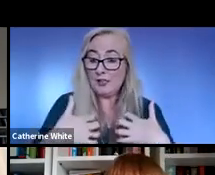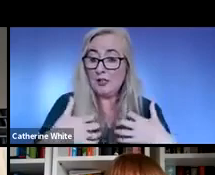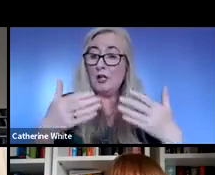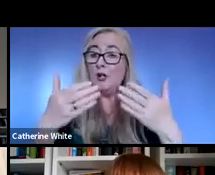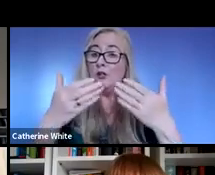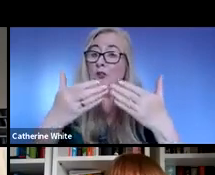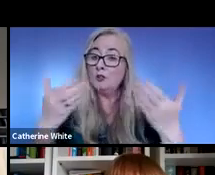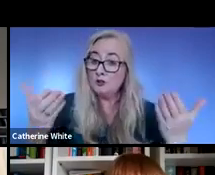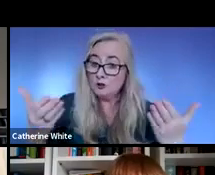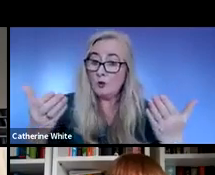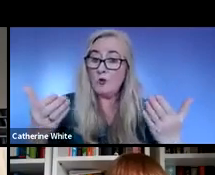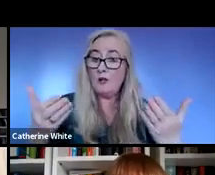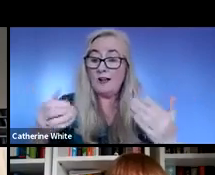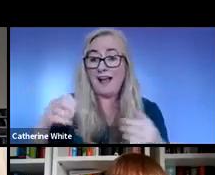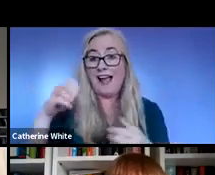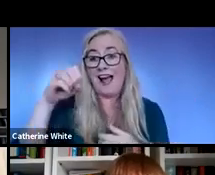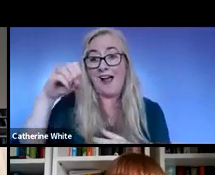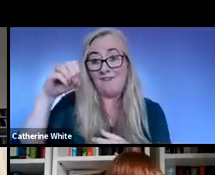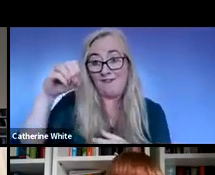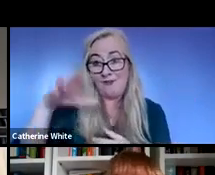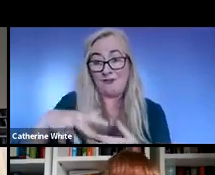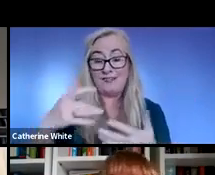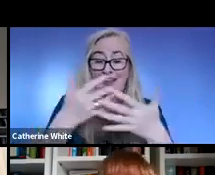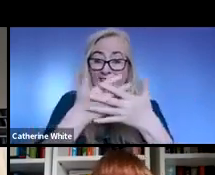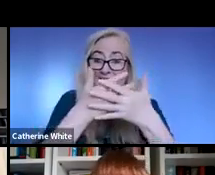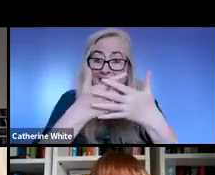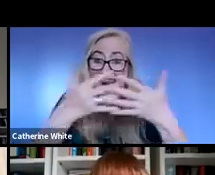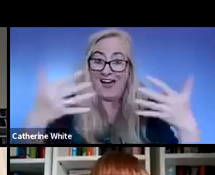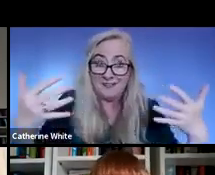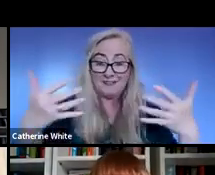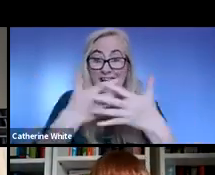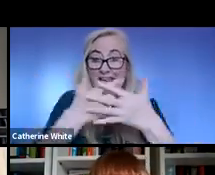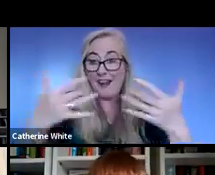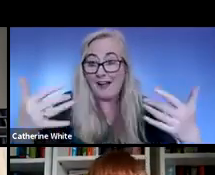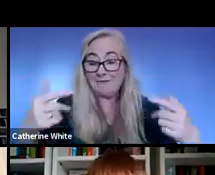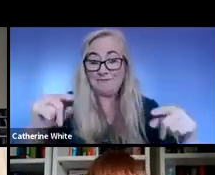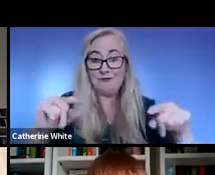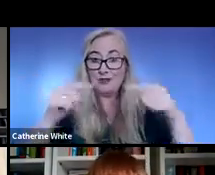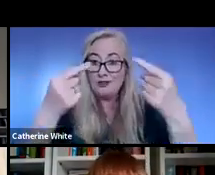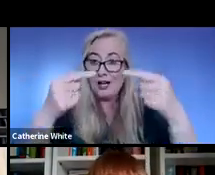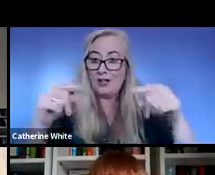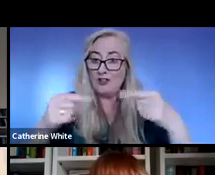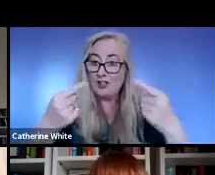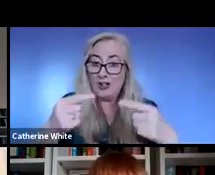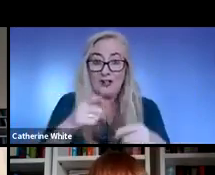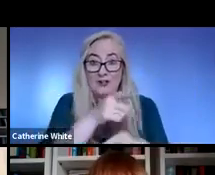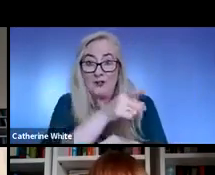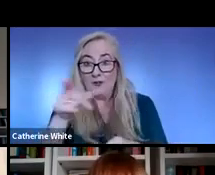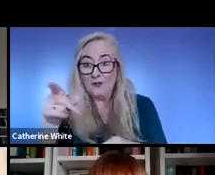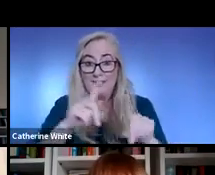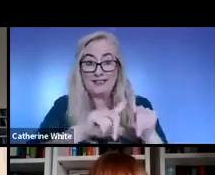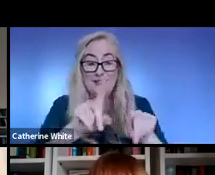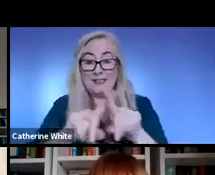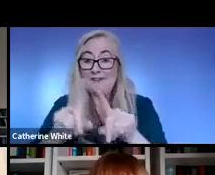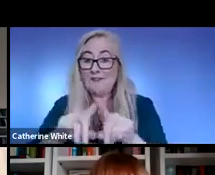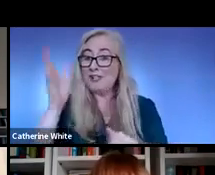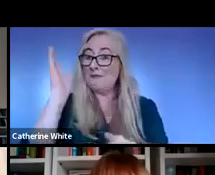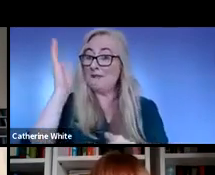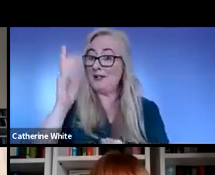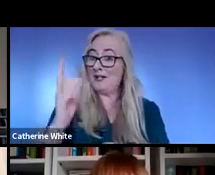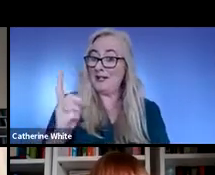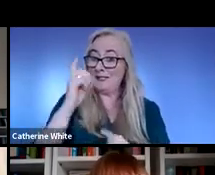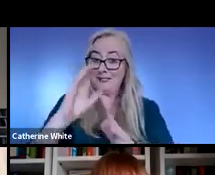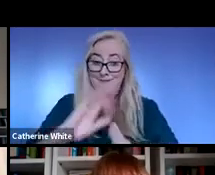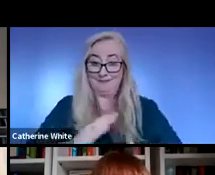So obviously there are lots and lots of challenges that all our speakers have put forward